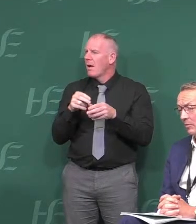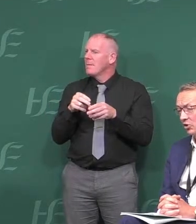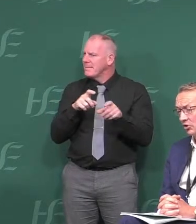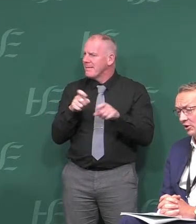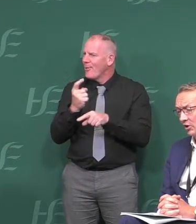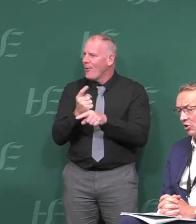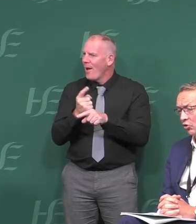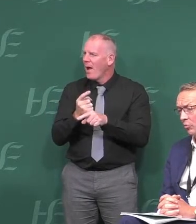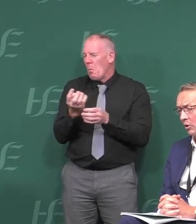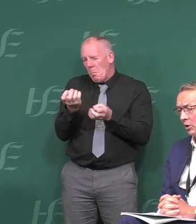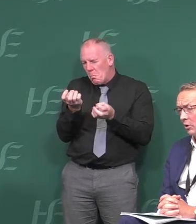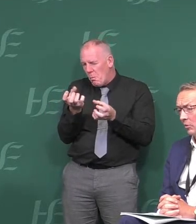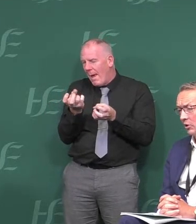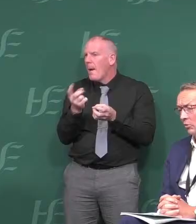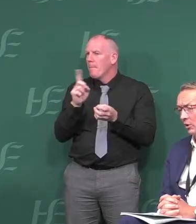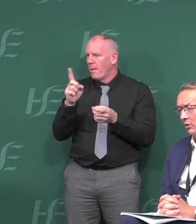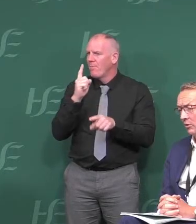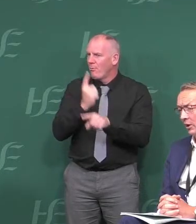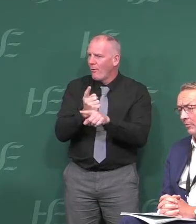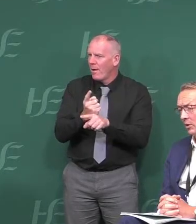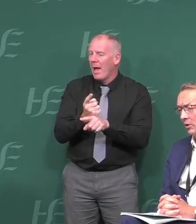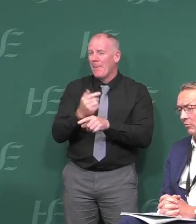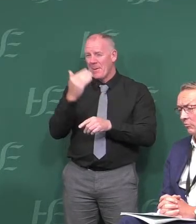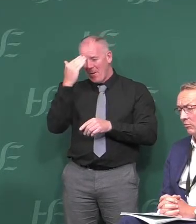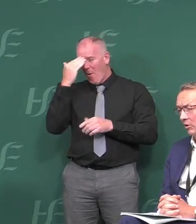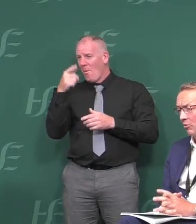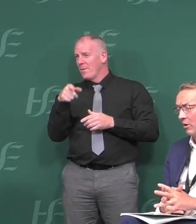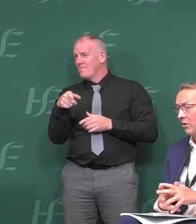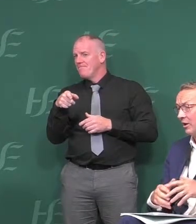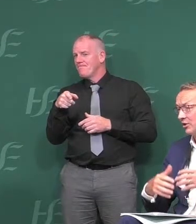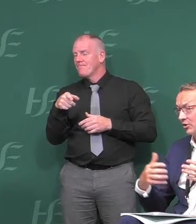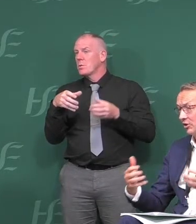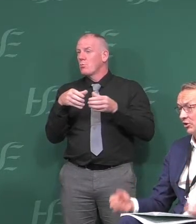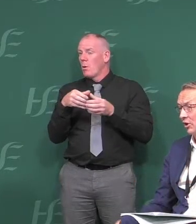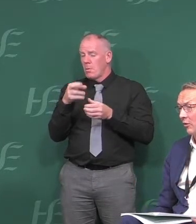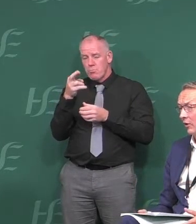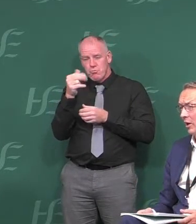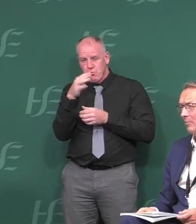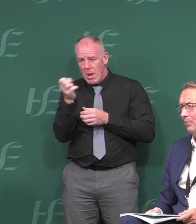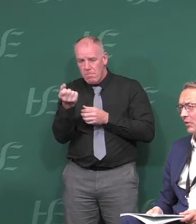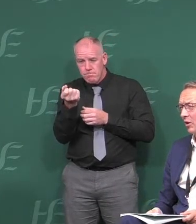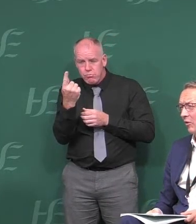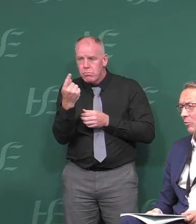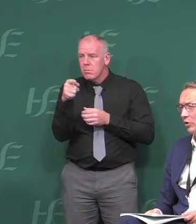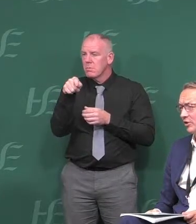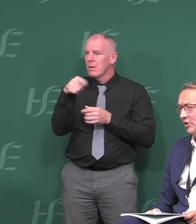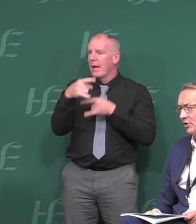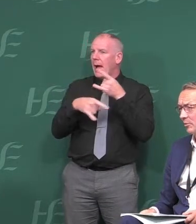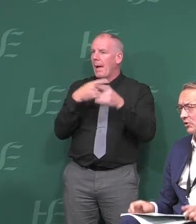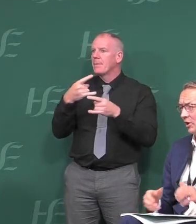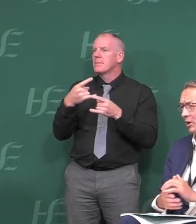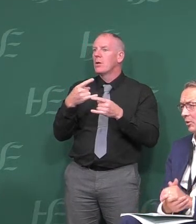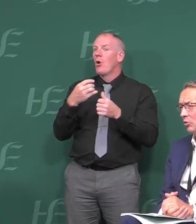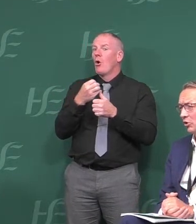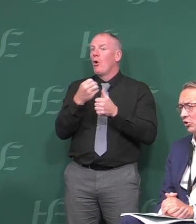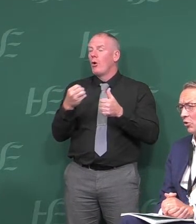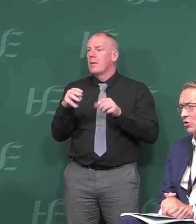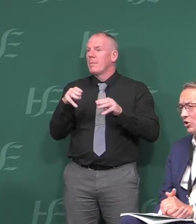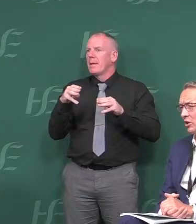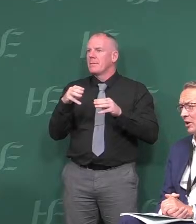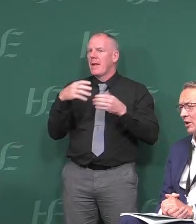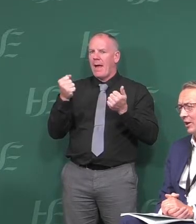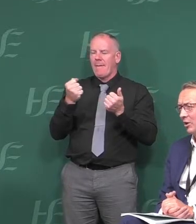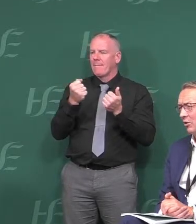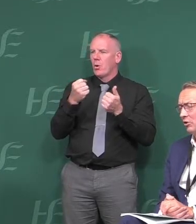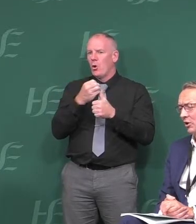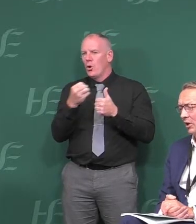we've had admissions in this age group. We know that there are rare instances of multi-systems immune